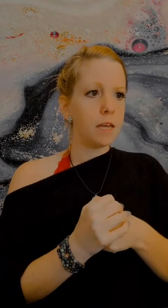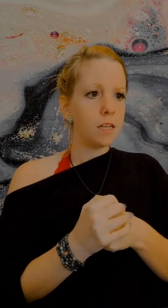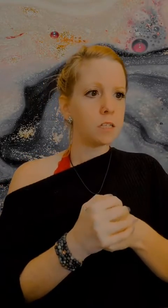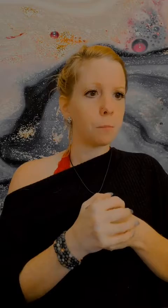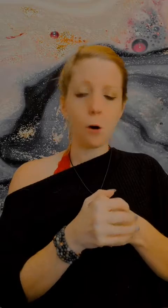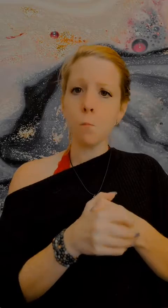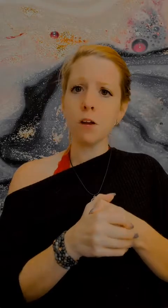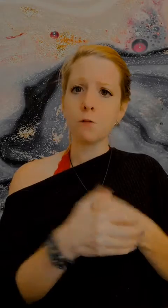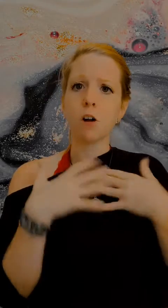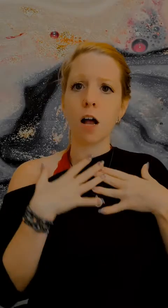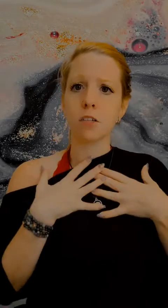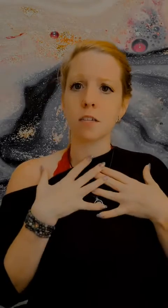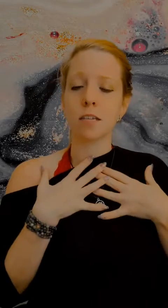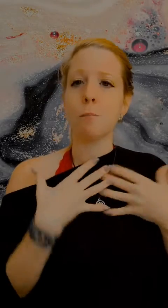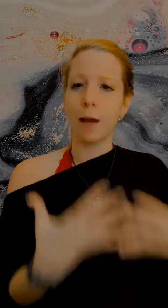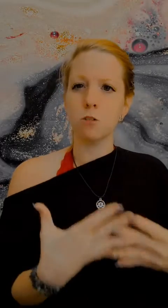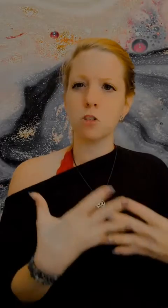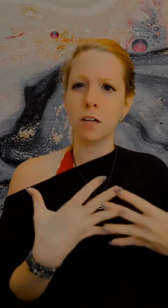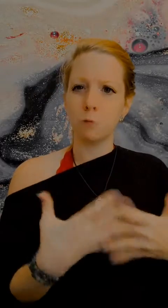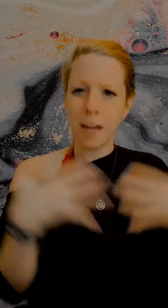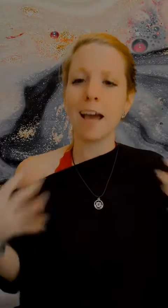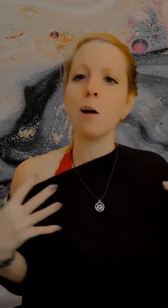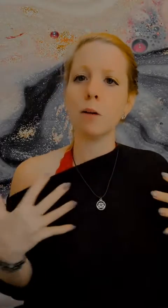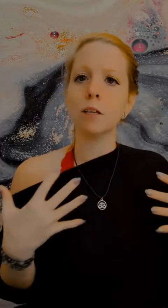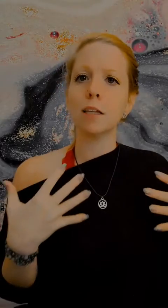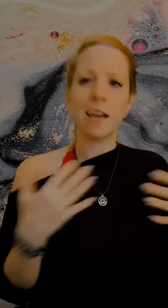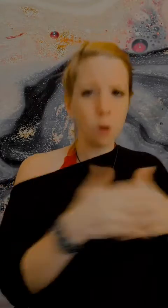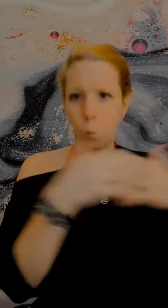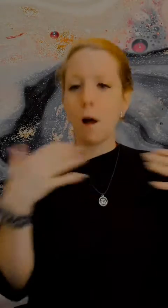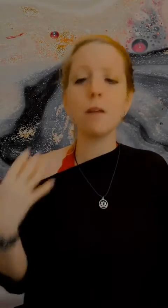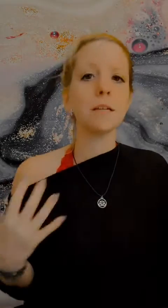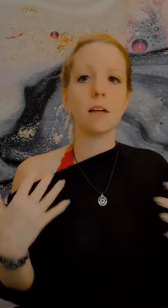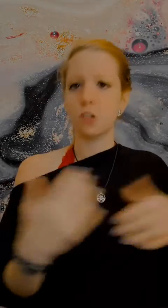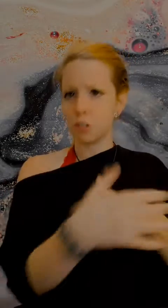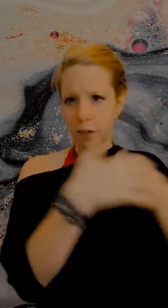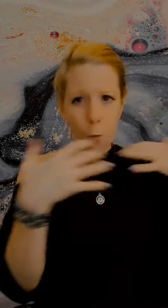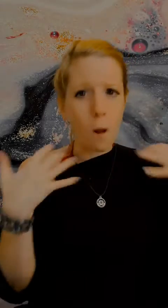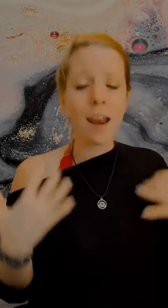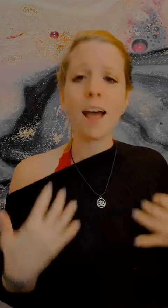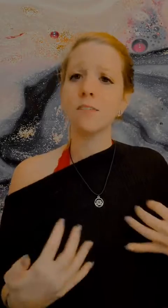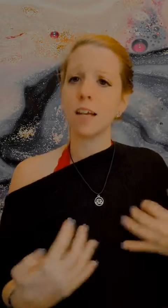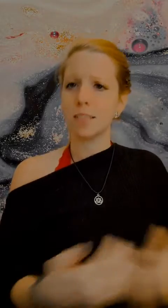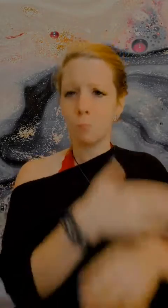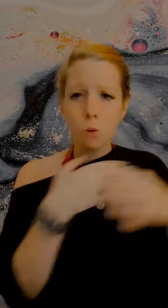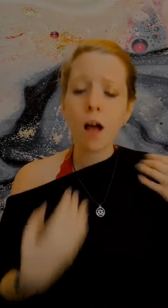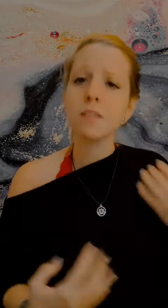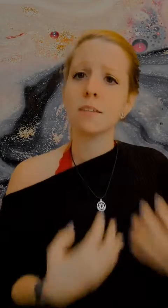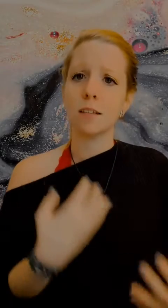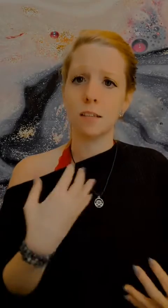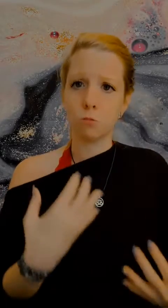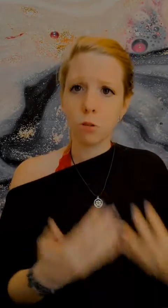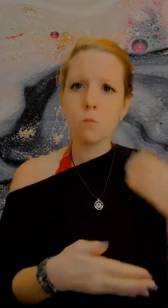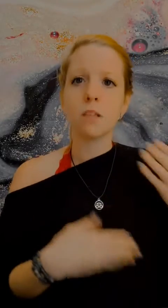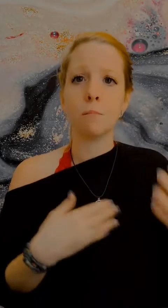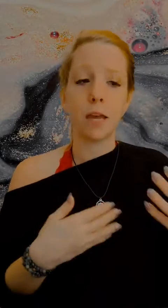is appropriate for us to set a boundary of, right now, I don't want to be touched. I don't want to have sex. I'm processing through something,